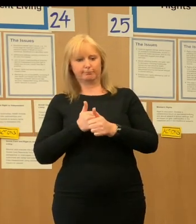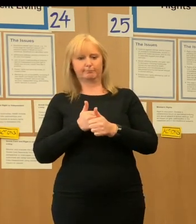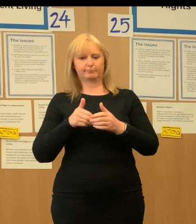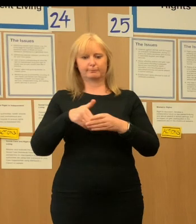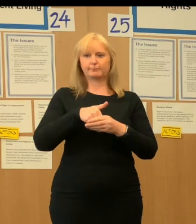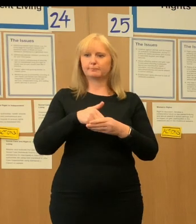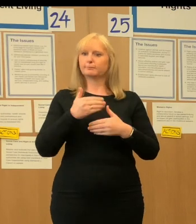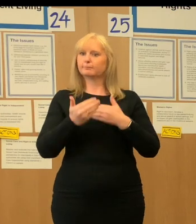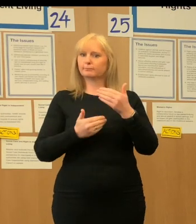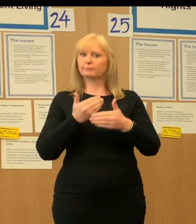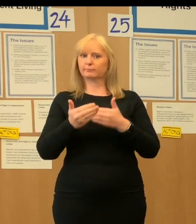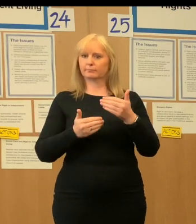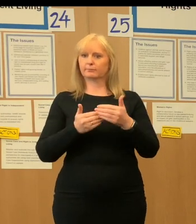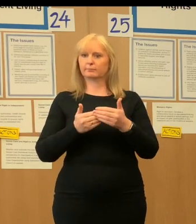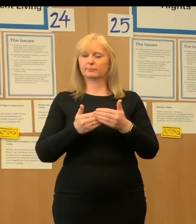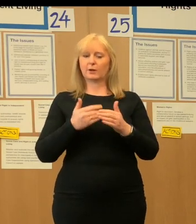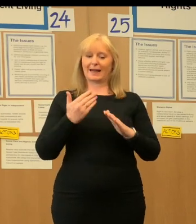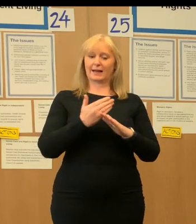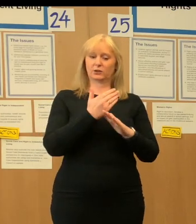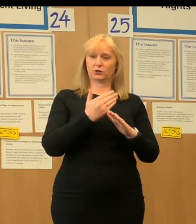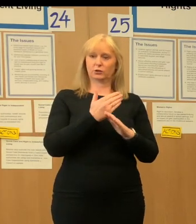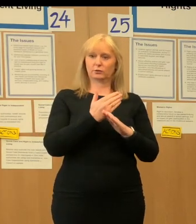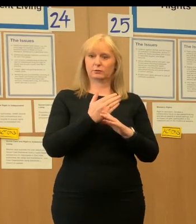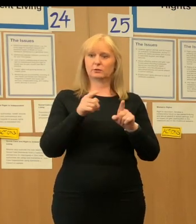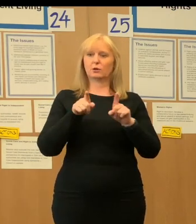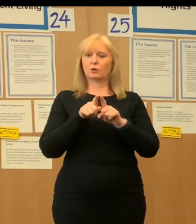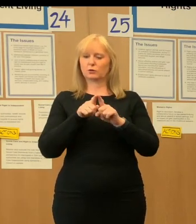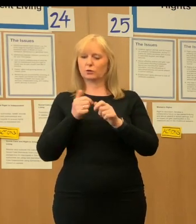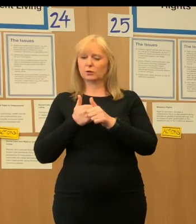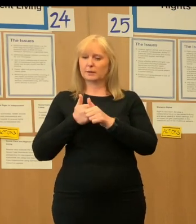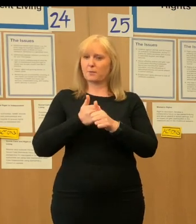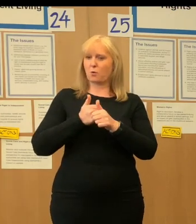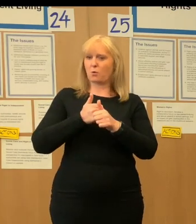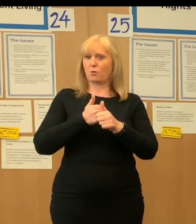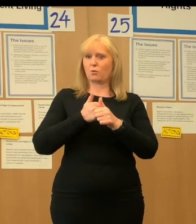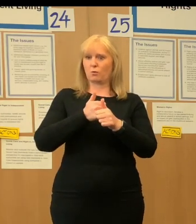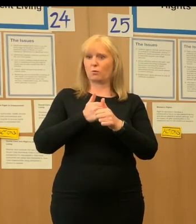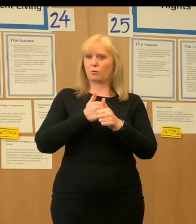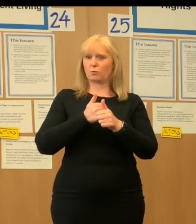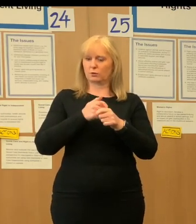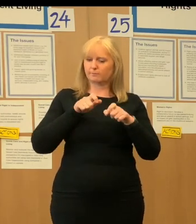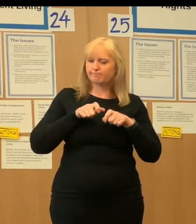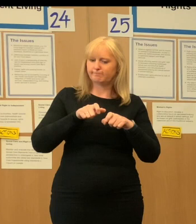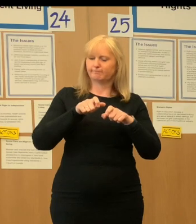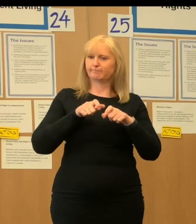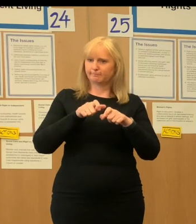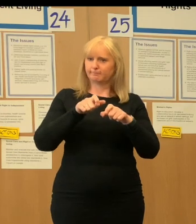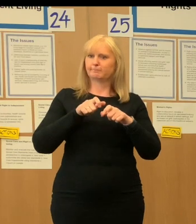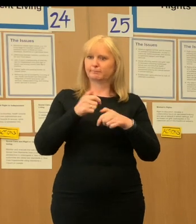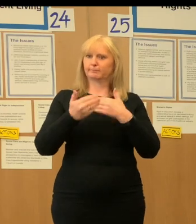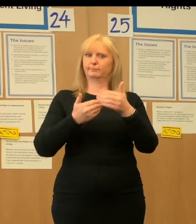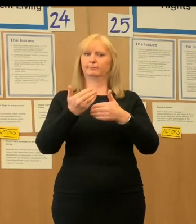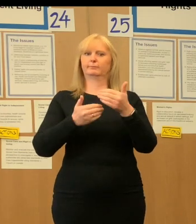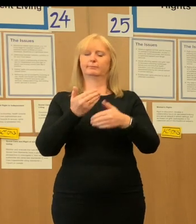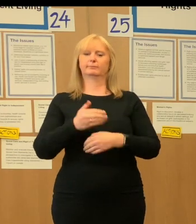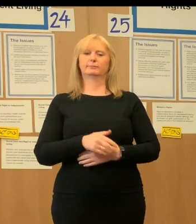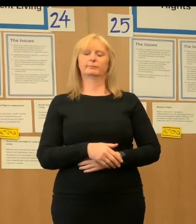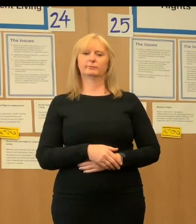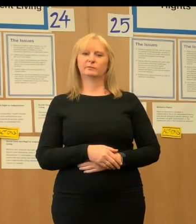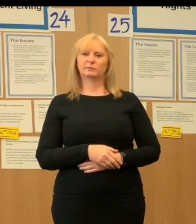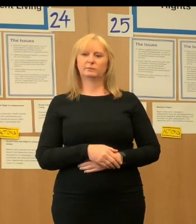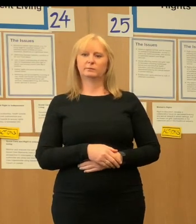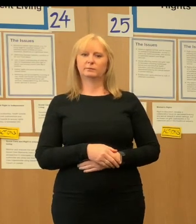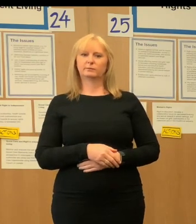forward both the individual actions and all of the kind of support that's needed to kind of keep SNAP as a whole going. And we've certainly had a